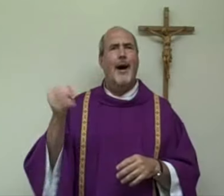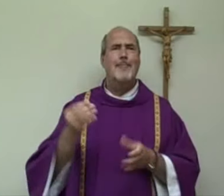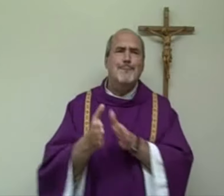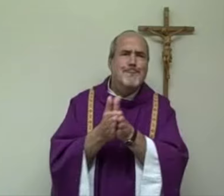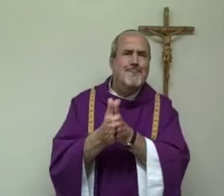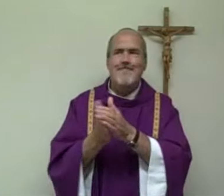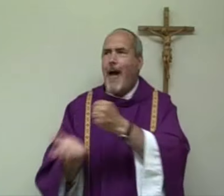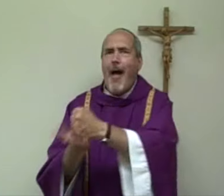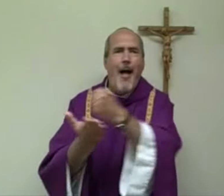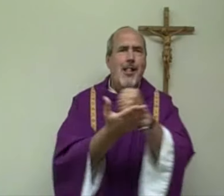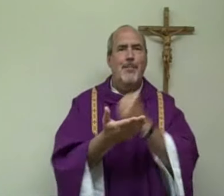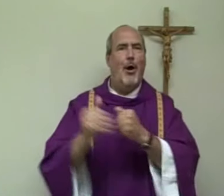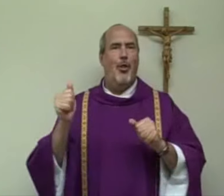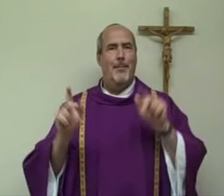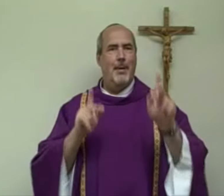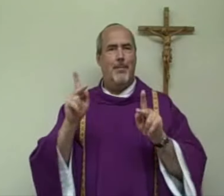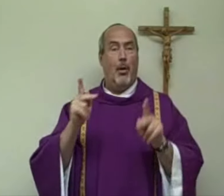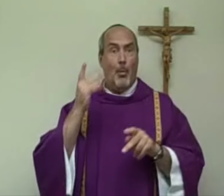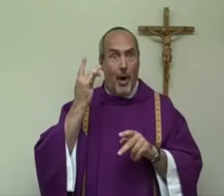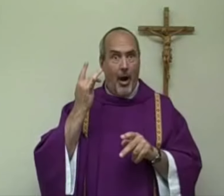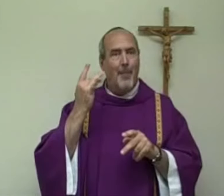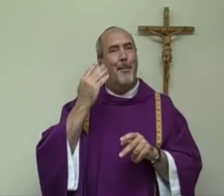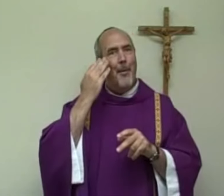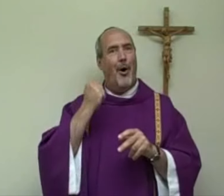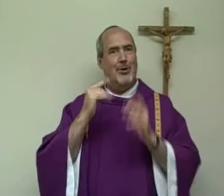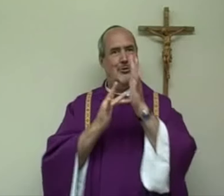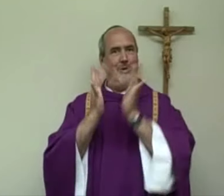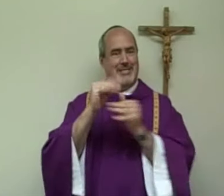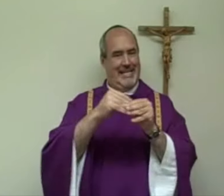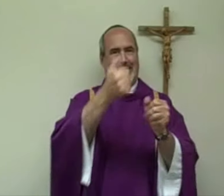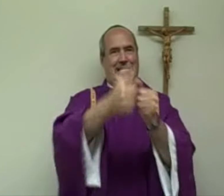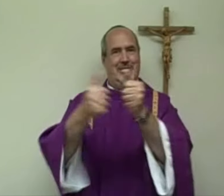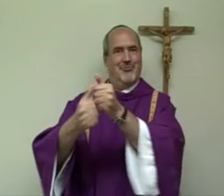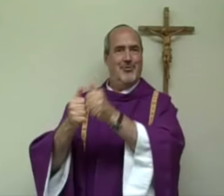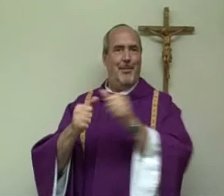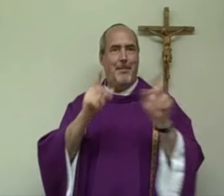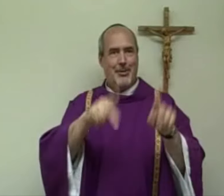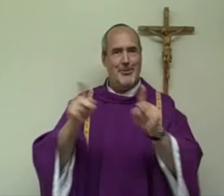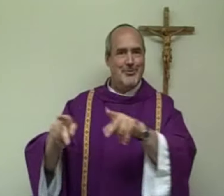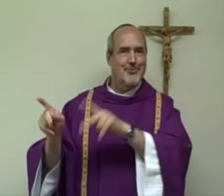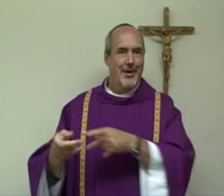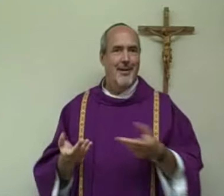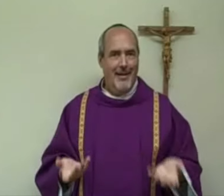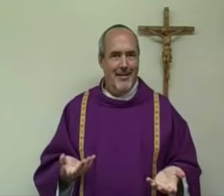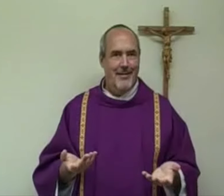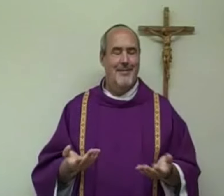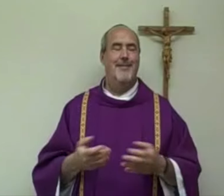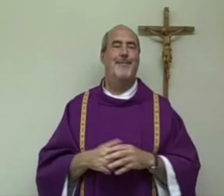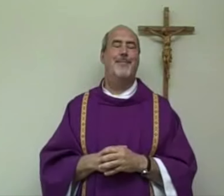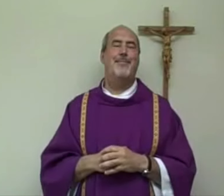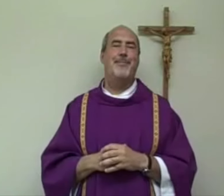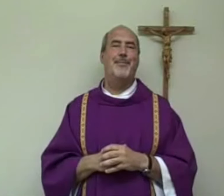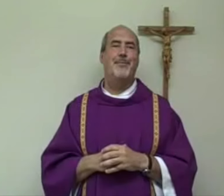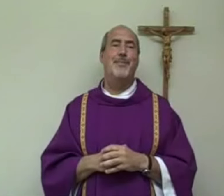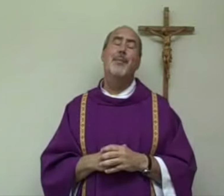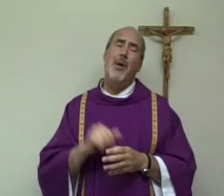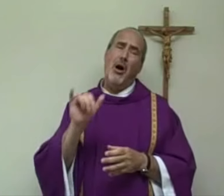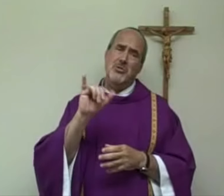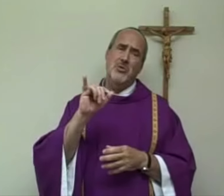hearts. And we also need to be motivated to help other people because Jesus is in each one of those